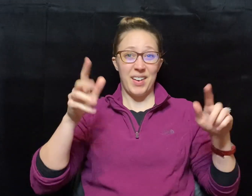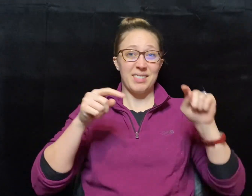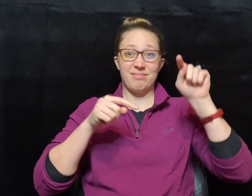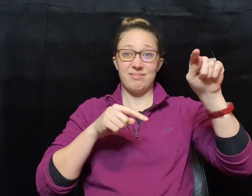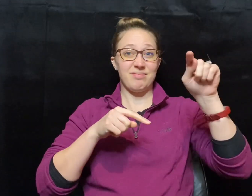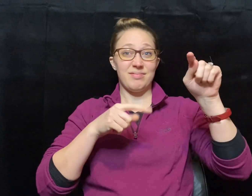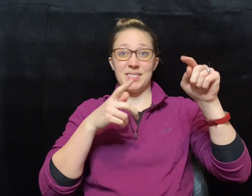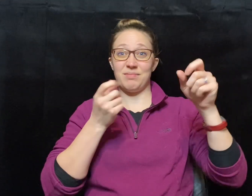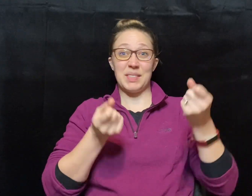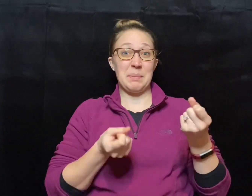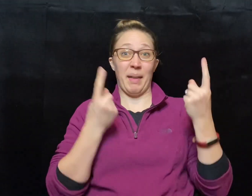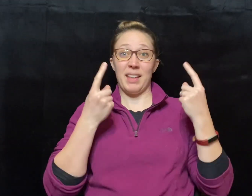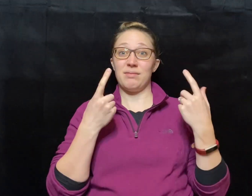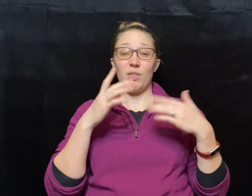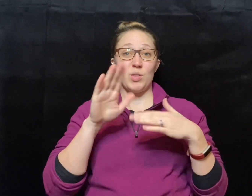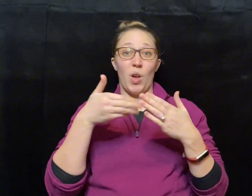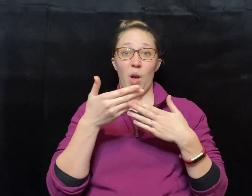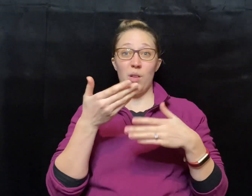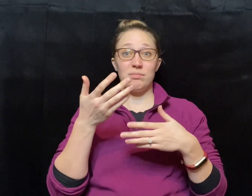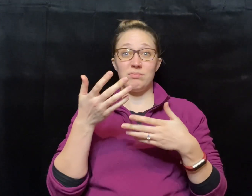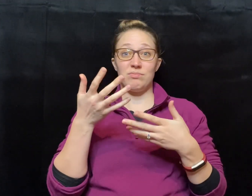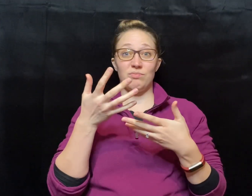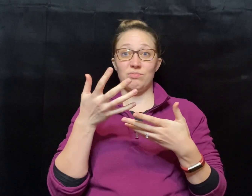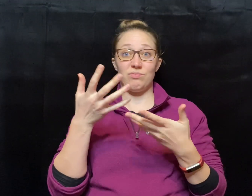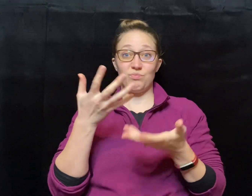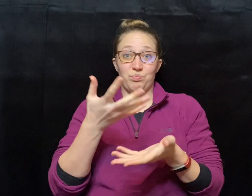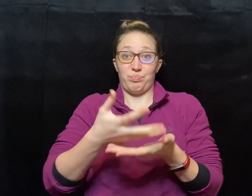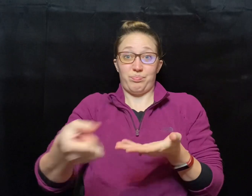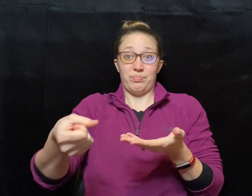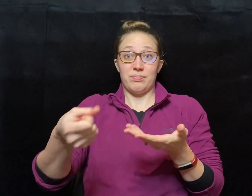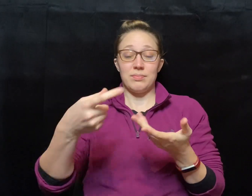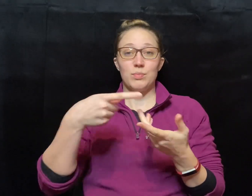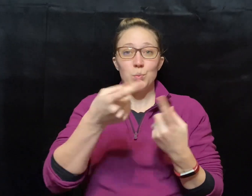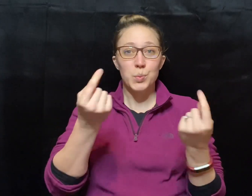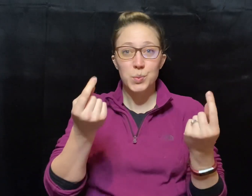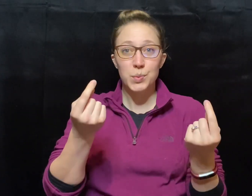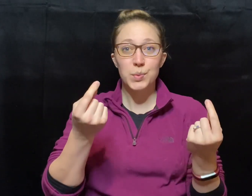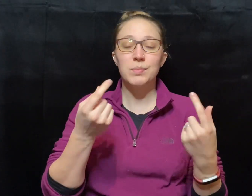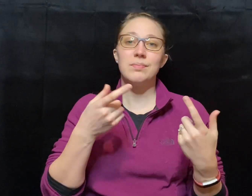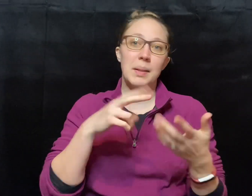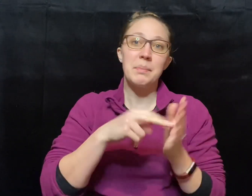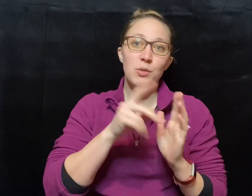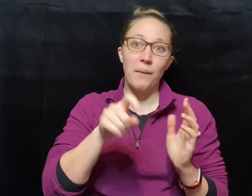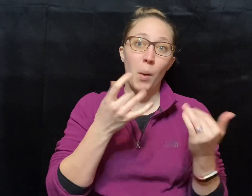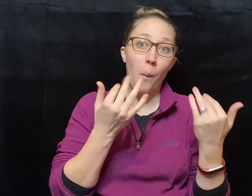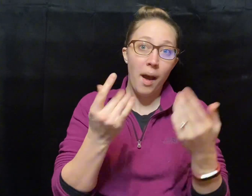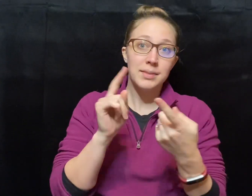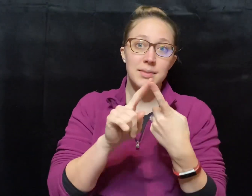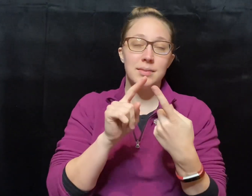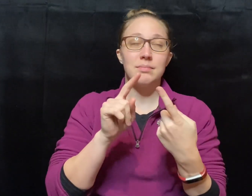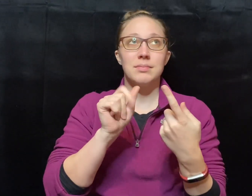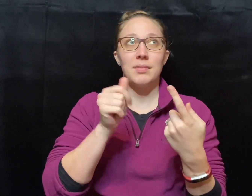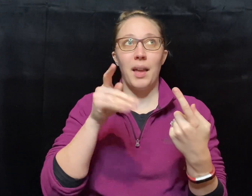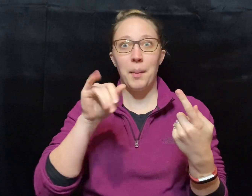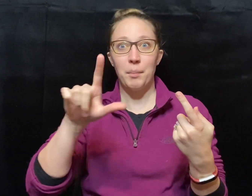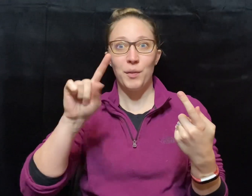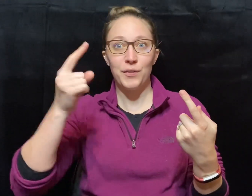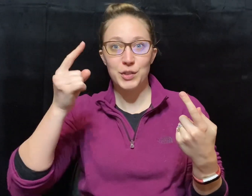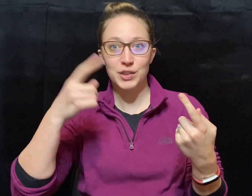shopping, but you've already spent your limit for that month, and all the money's out, it means you're going to have to wait until